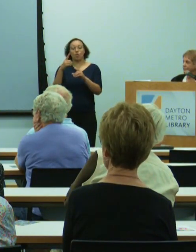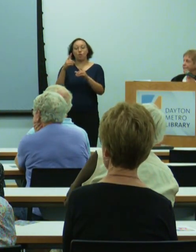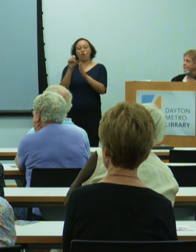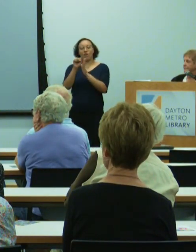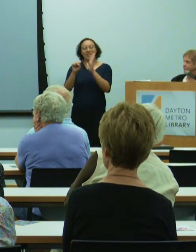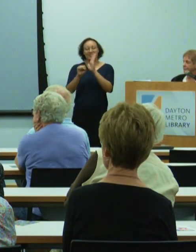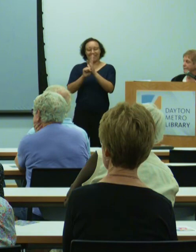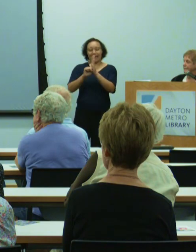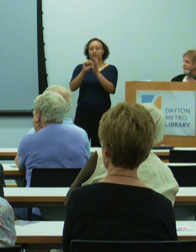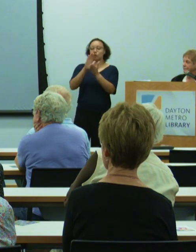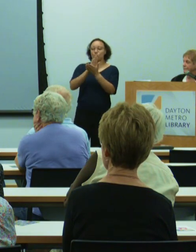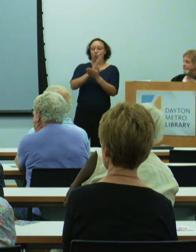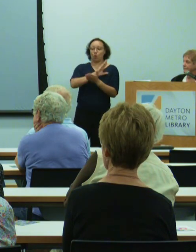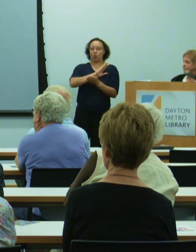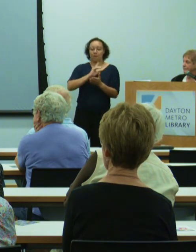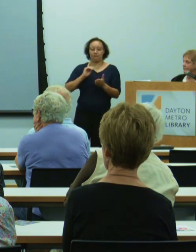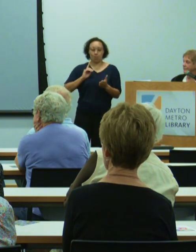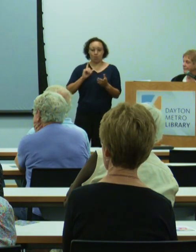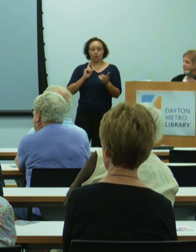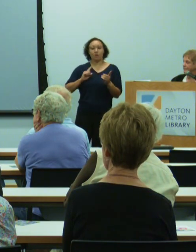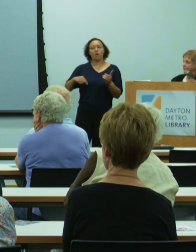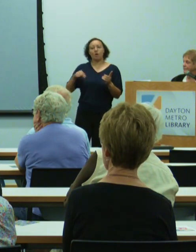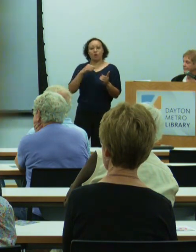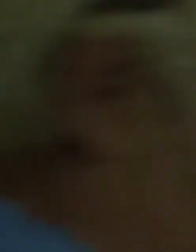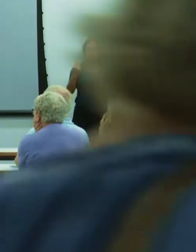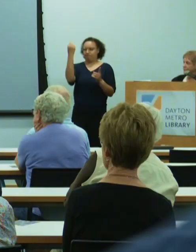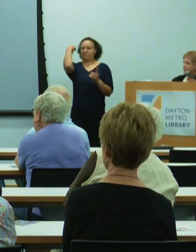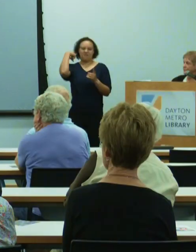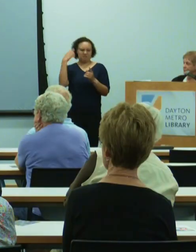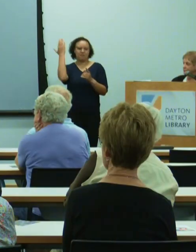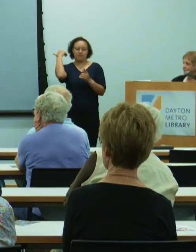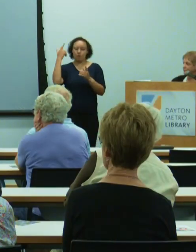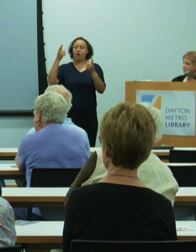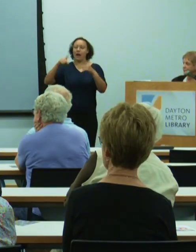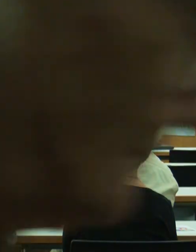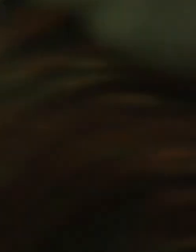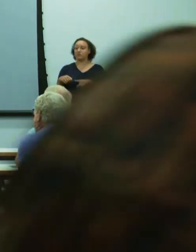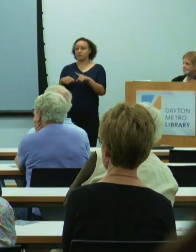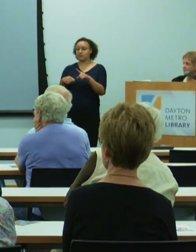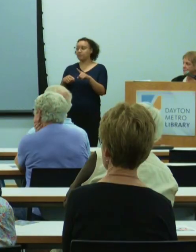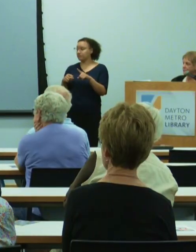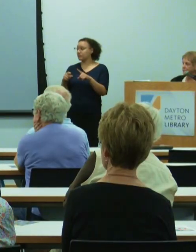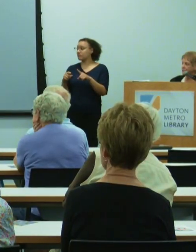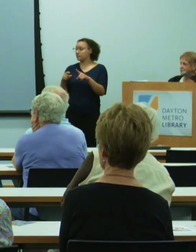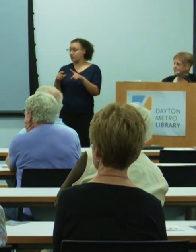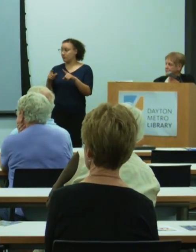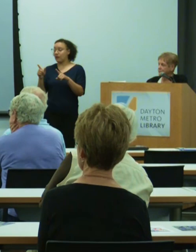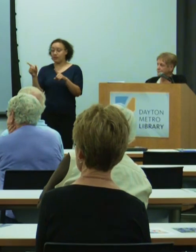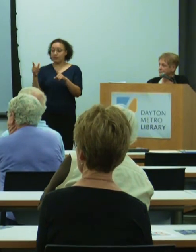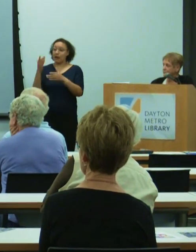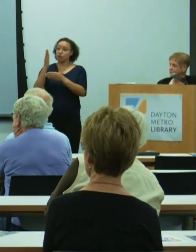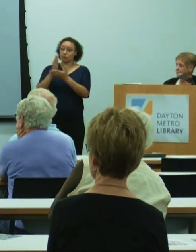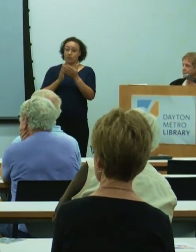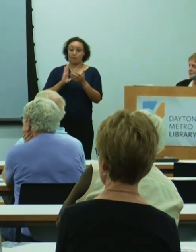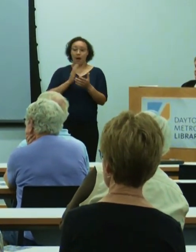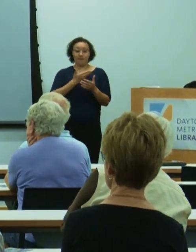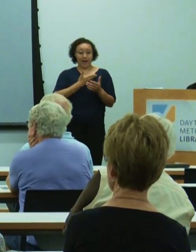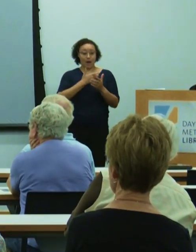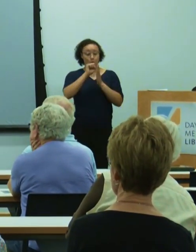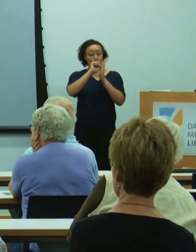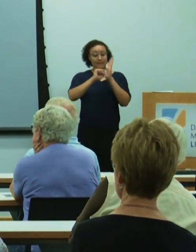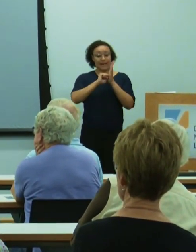And we kind of thought, okay, there's a no, but they have. We've drawn some of our state school